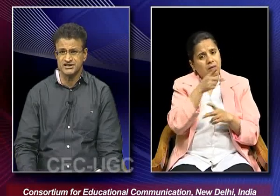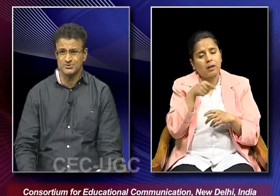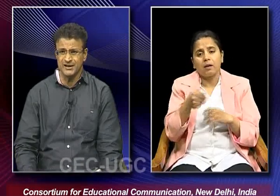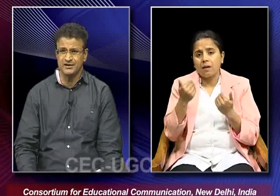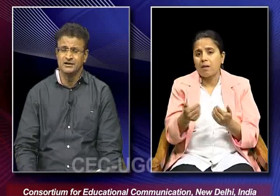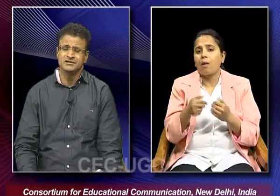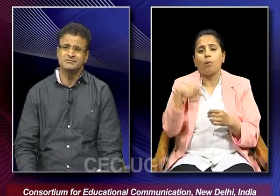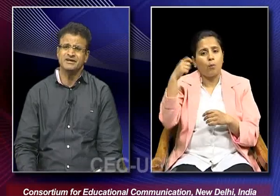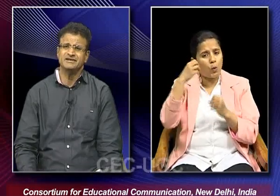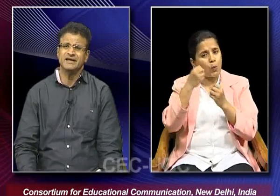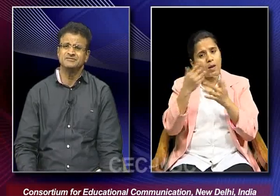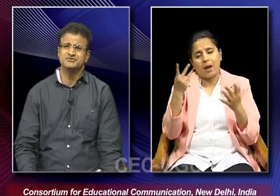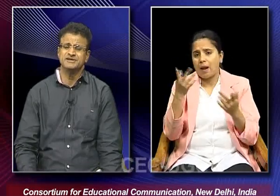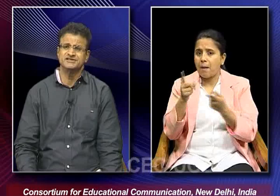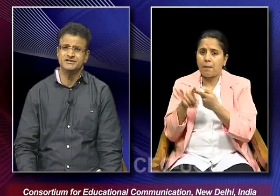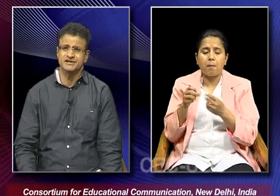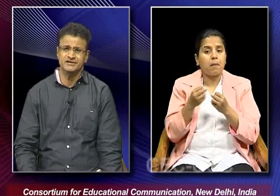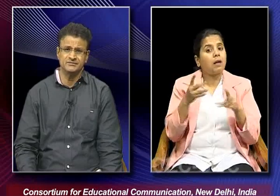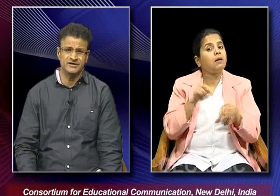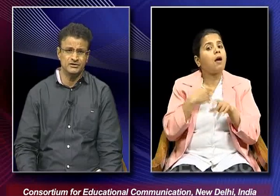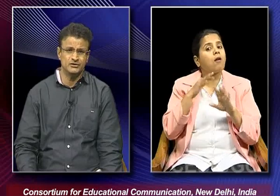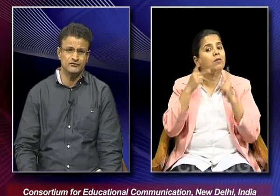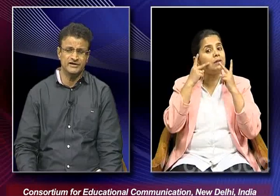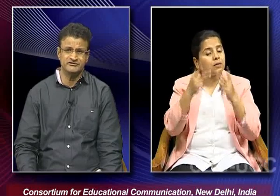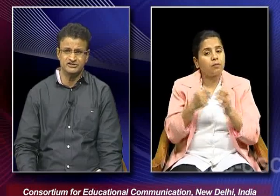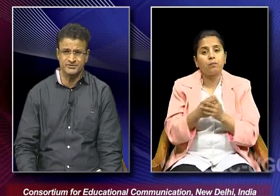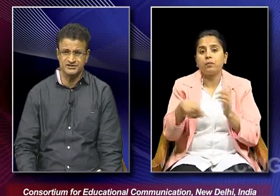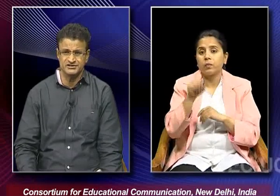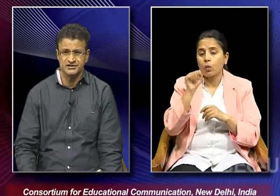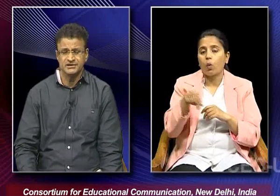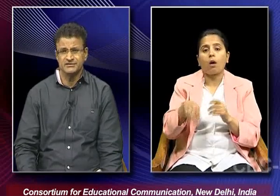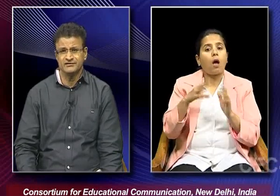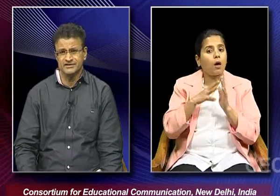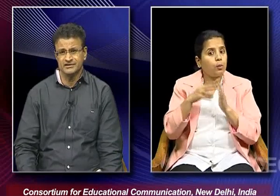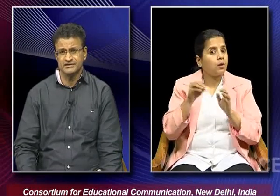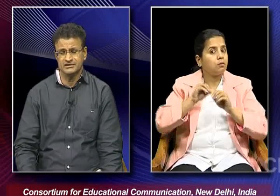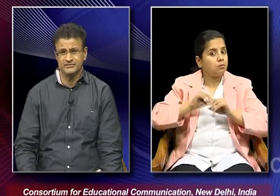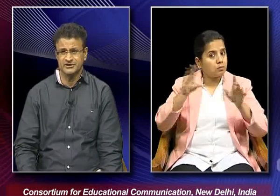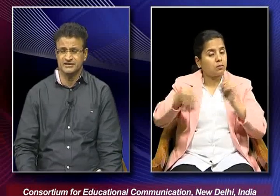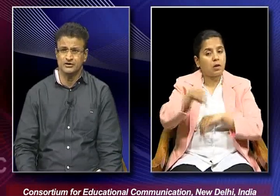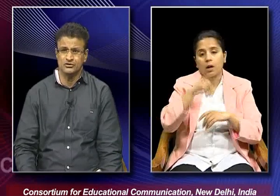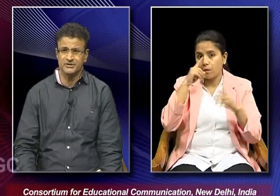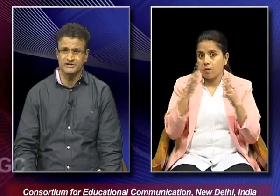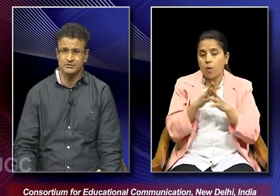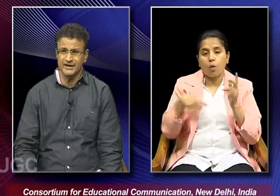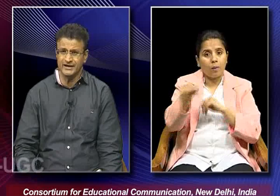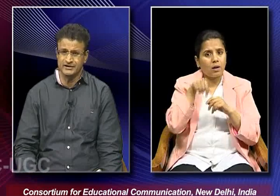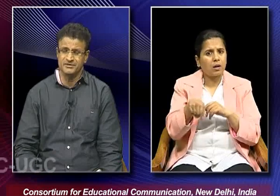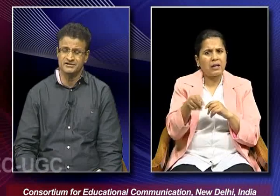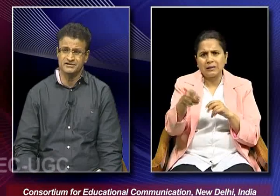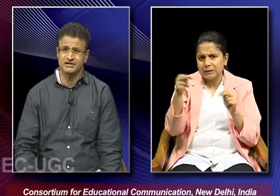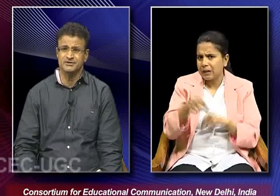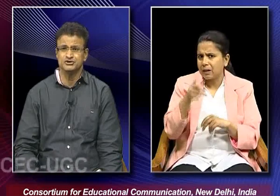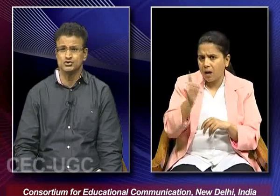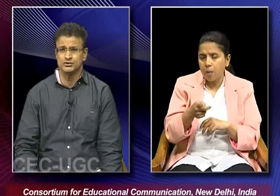industry as well. That many times we see that in many of the advertisements, even when the women, they are not being required,